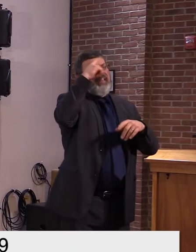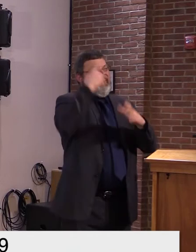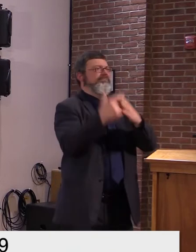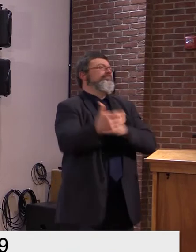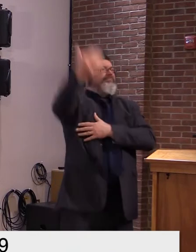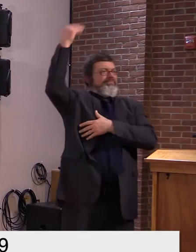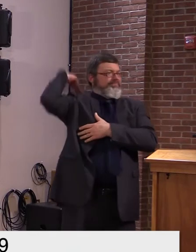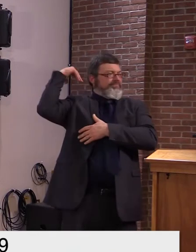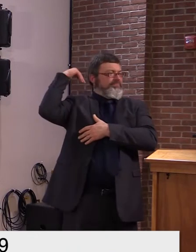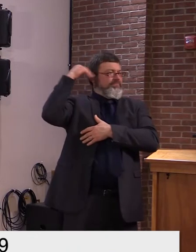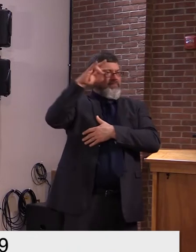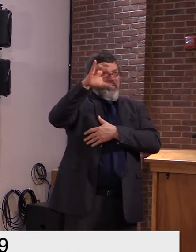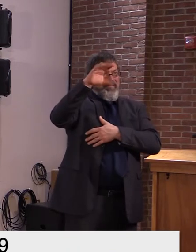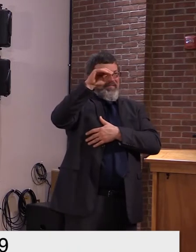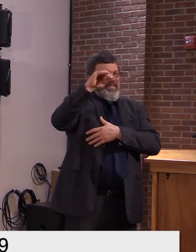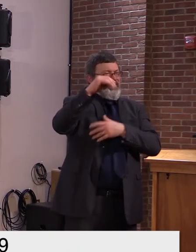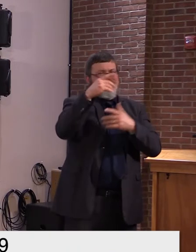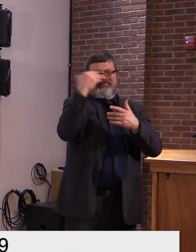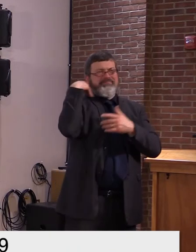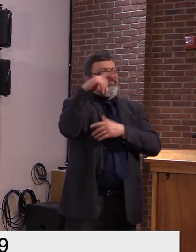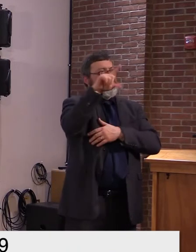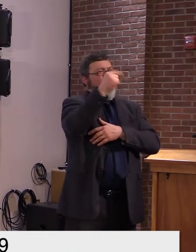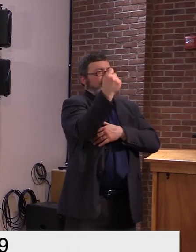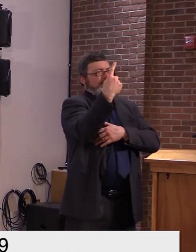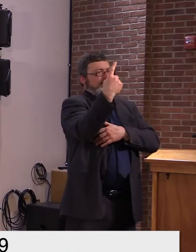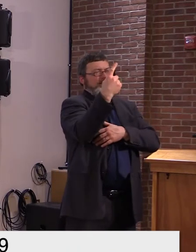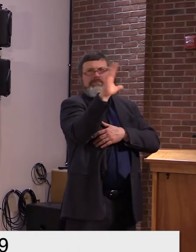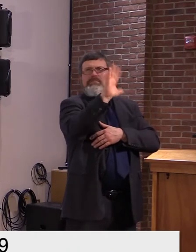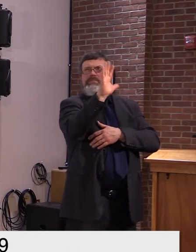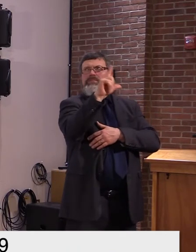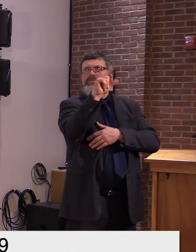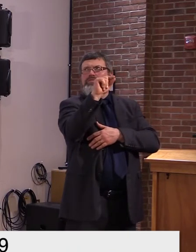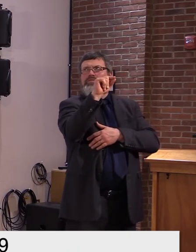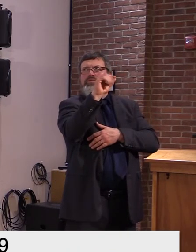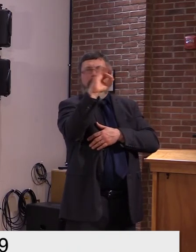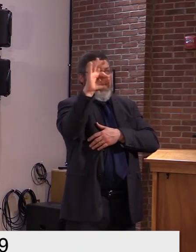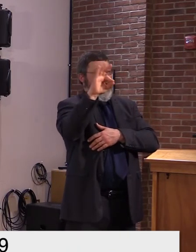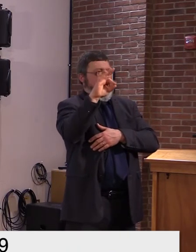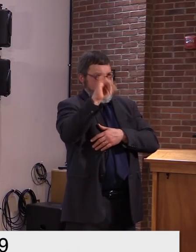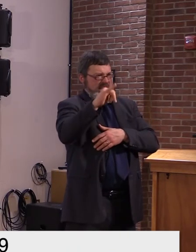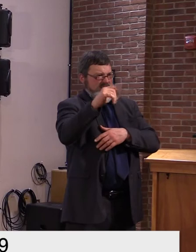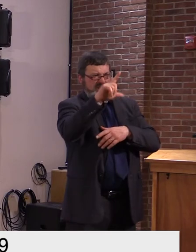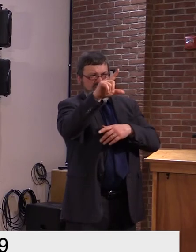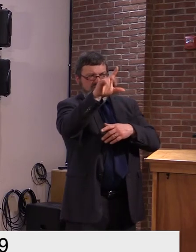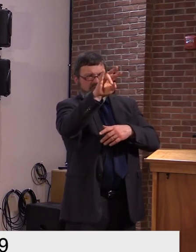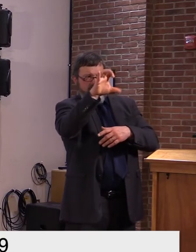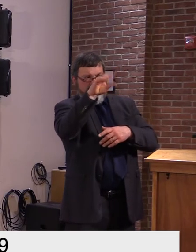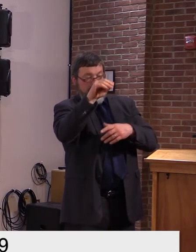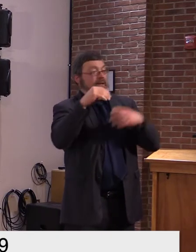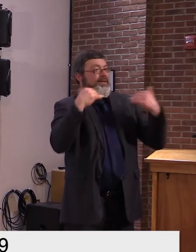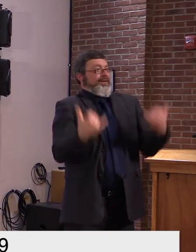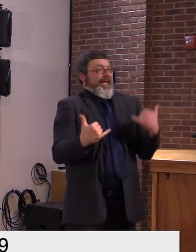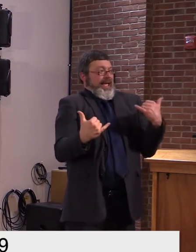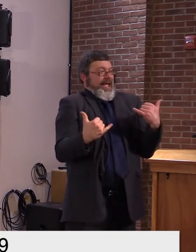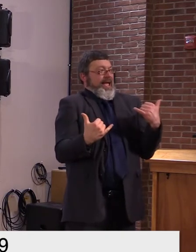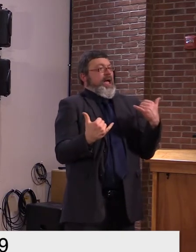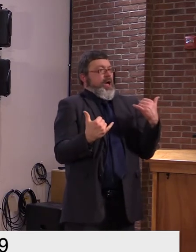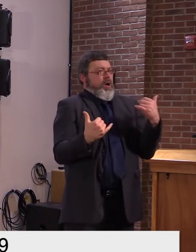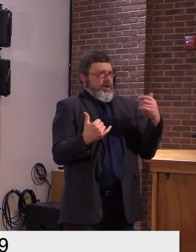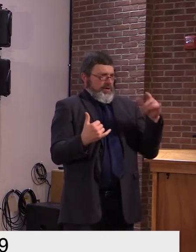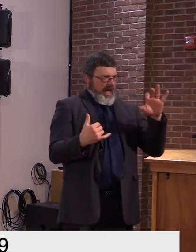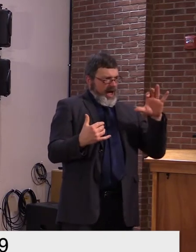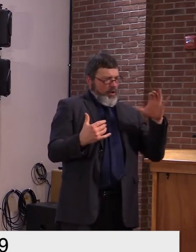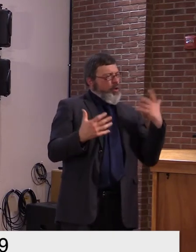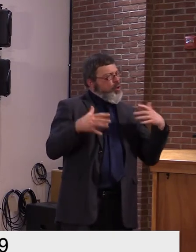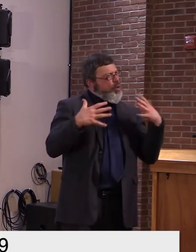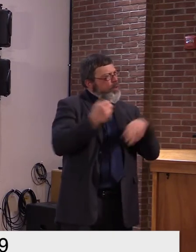ago, is significantly higher than what we had passed before. But you know, the bottom line for me on